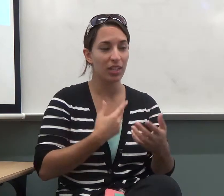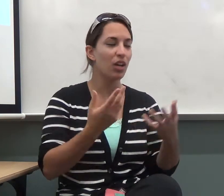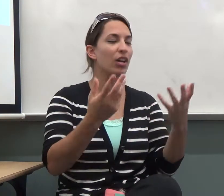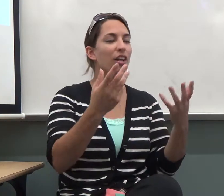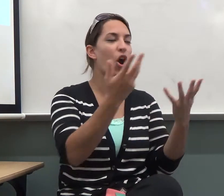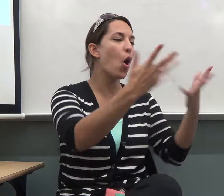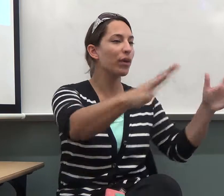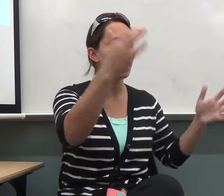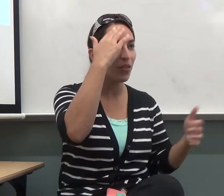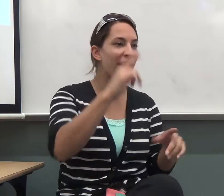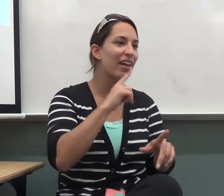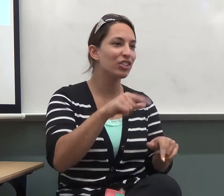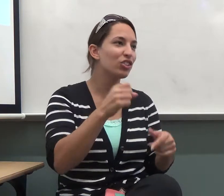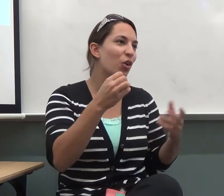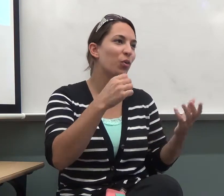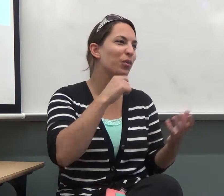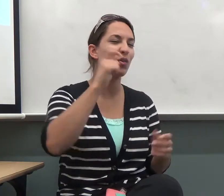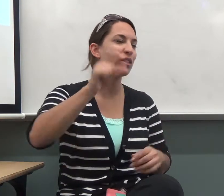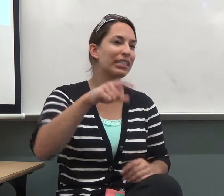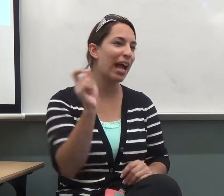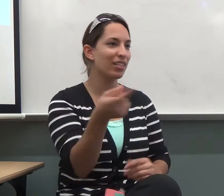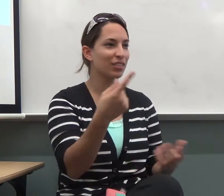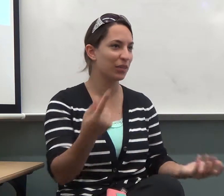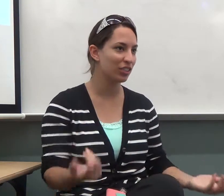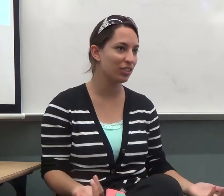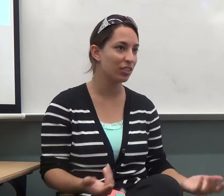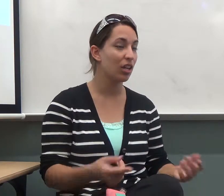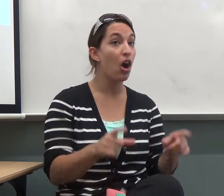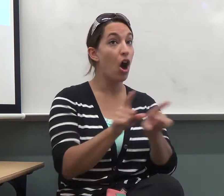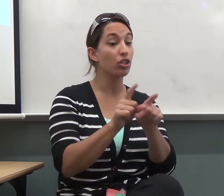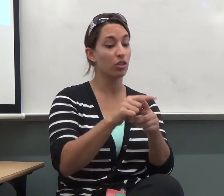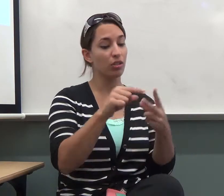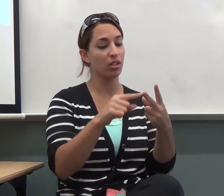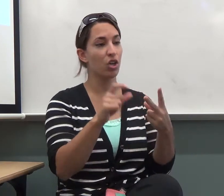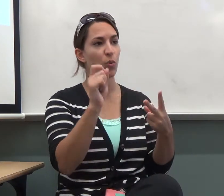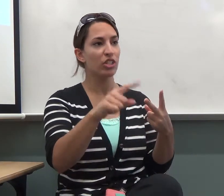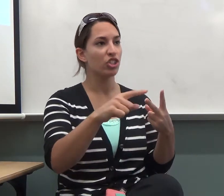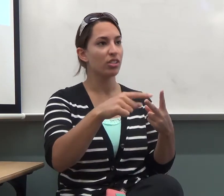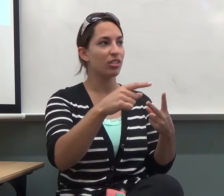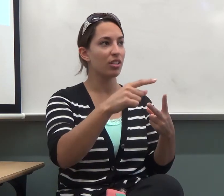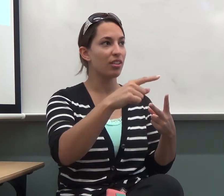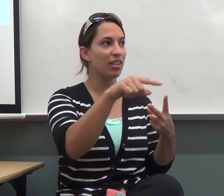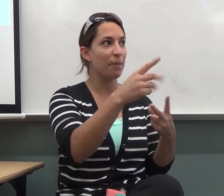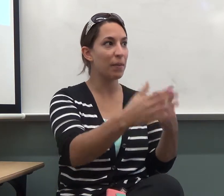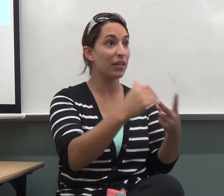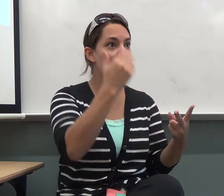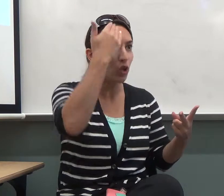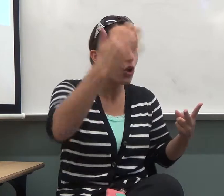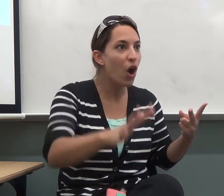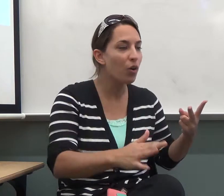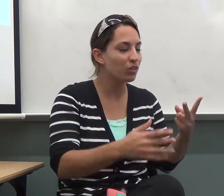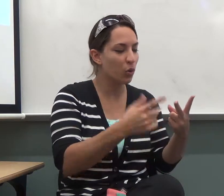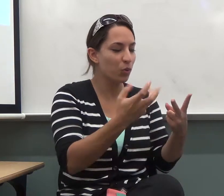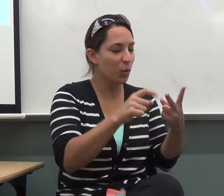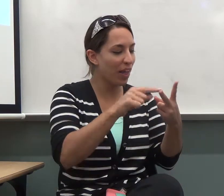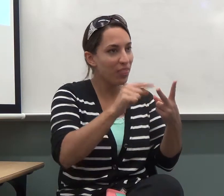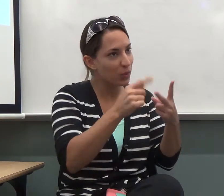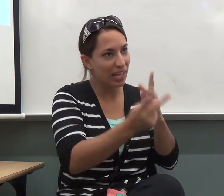answers to. Plus, we don't ask questions that we can't get an answer to. Because unless they call you on the phone after they read your